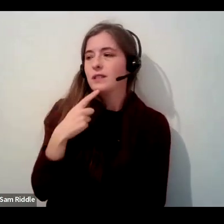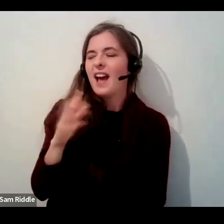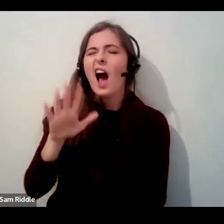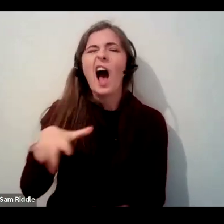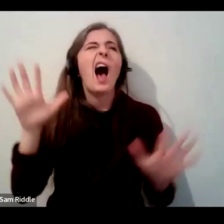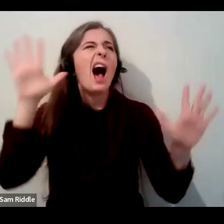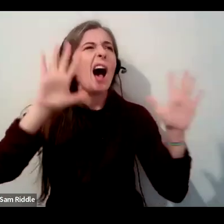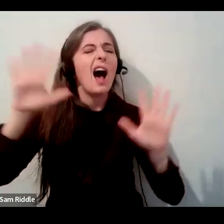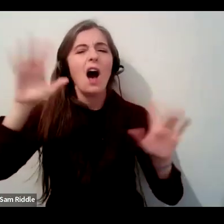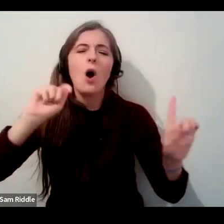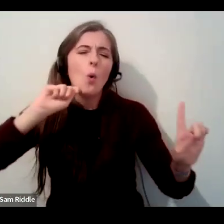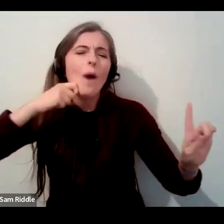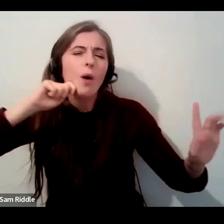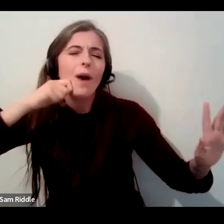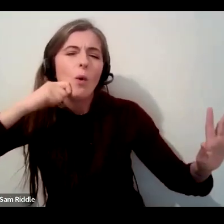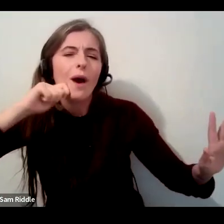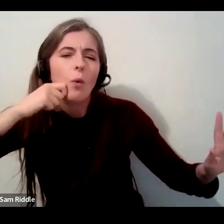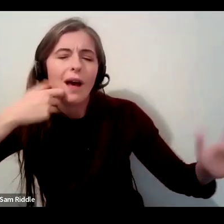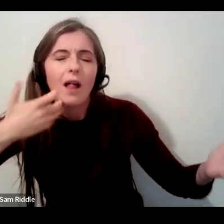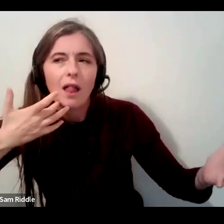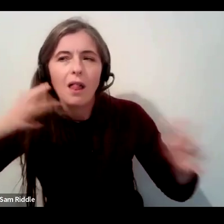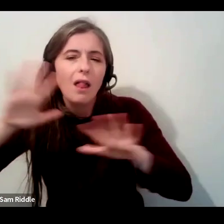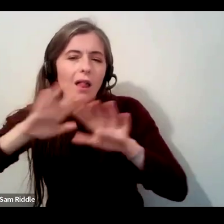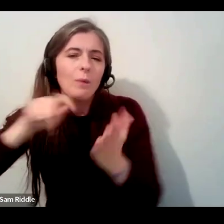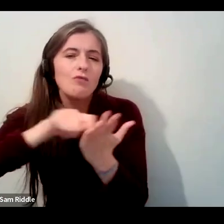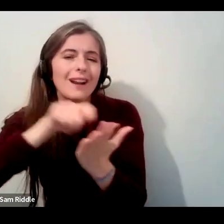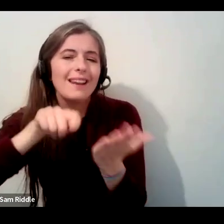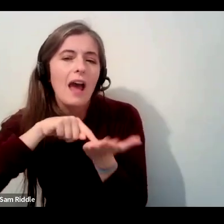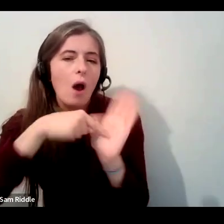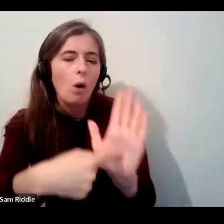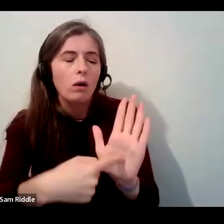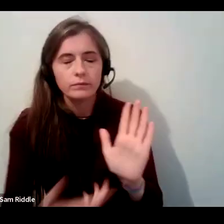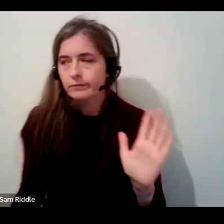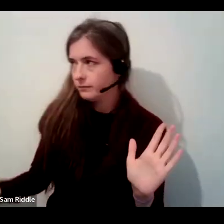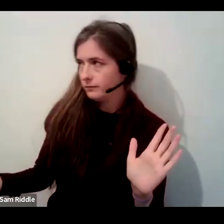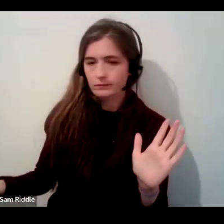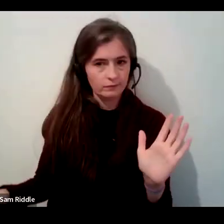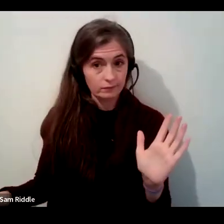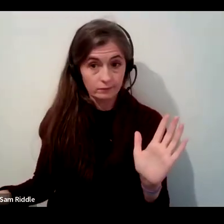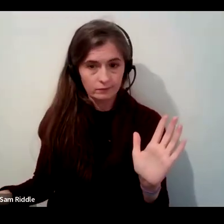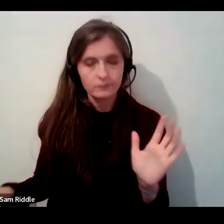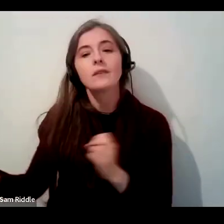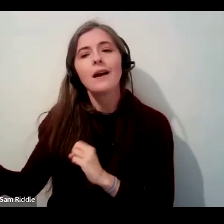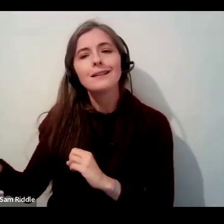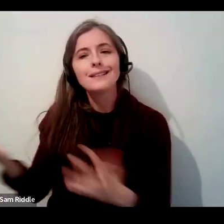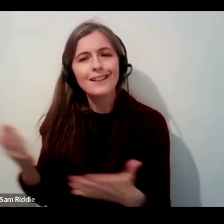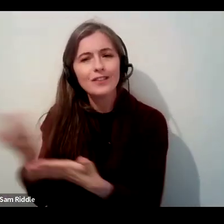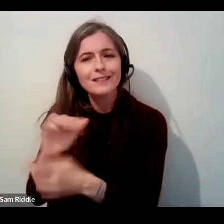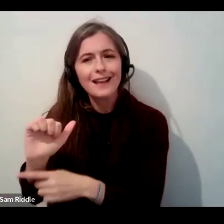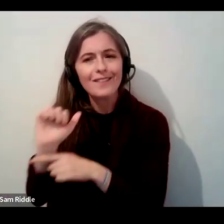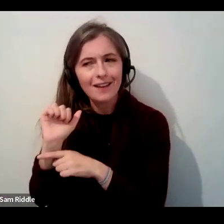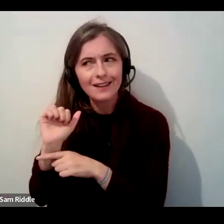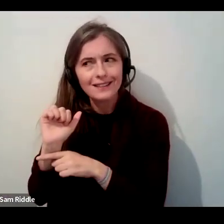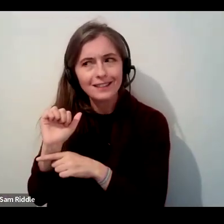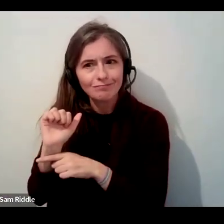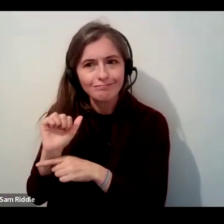abstract. They're going to be, oh, we will put these safeguards in, it will be written down. We've got to remember that delivering that sort of safeguarding is